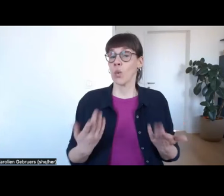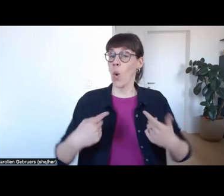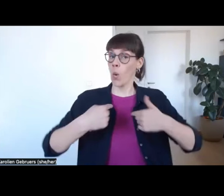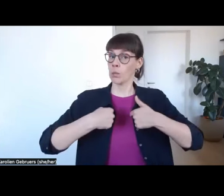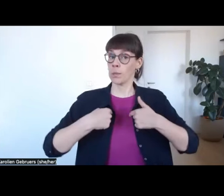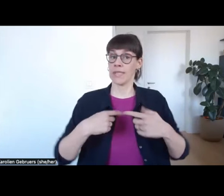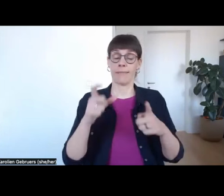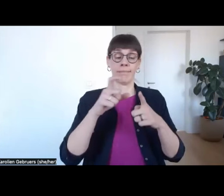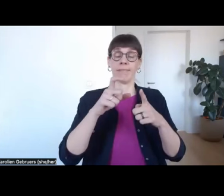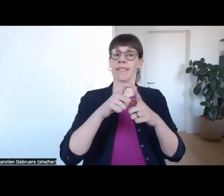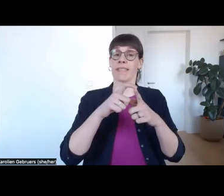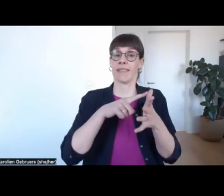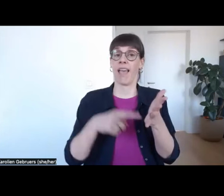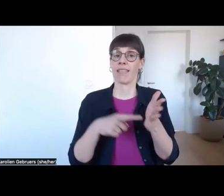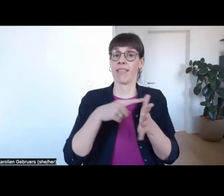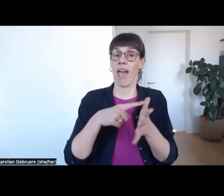months. So